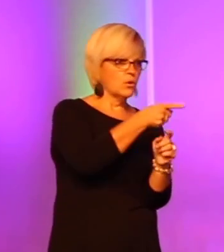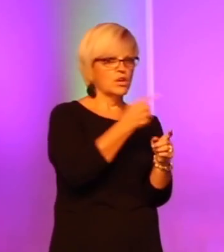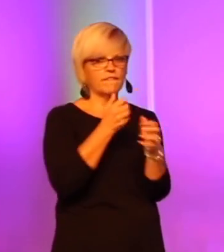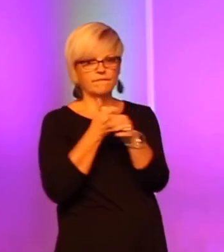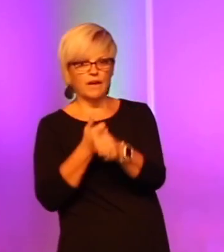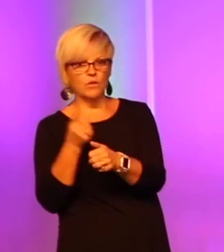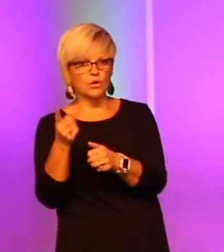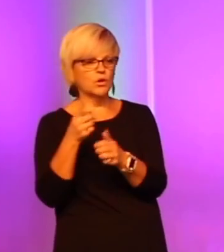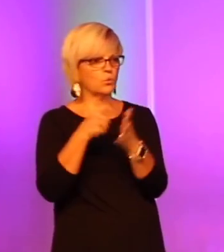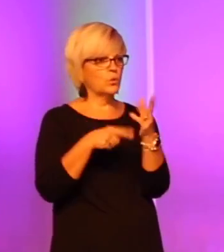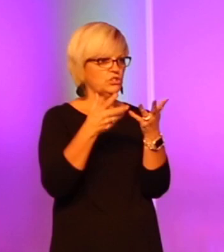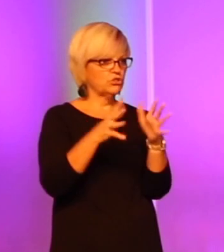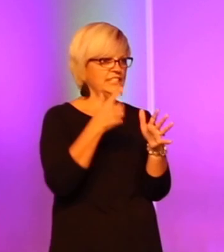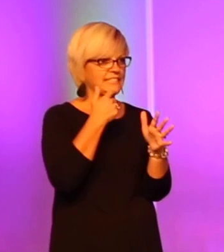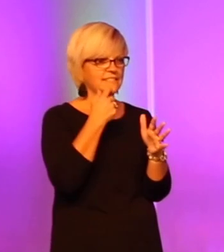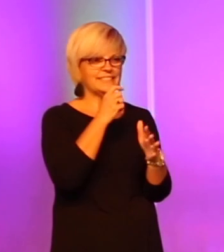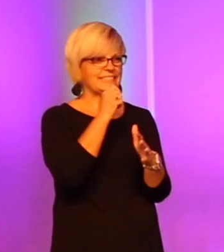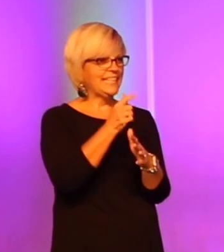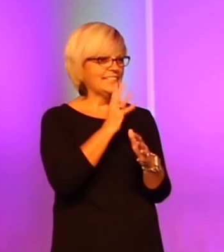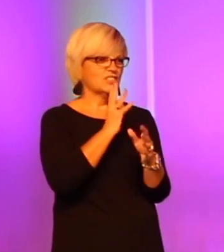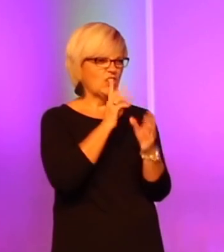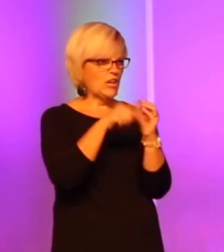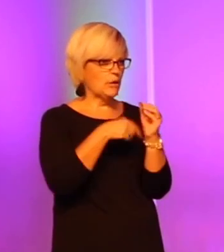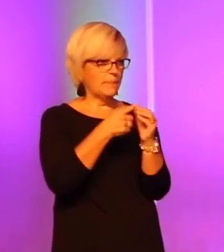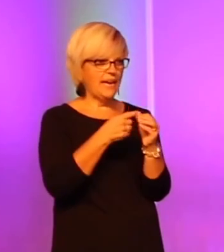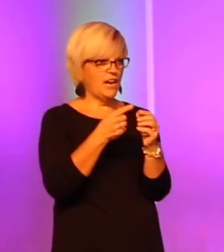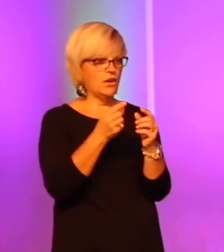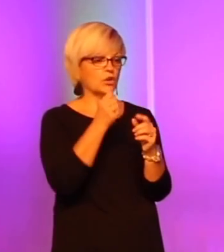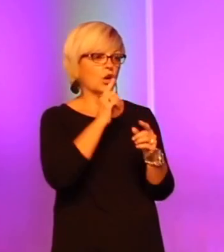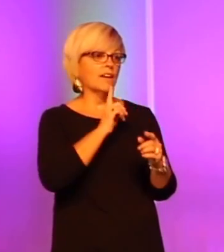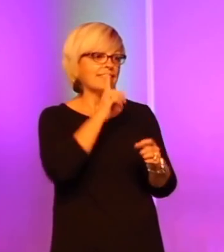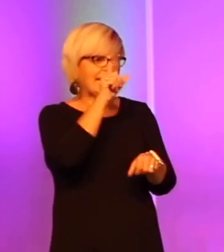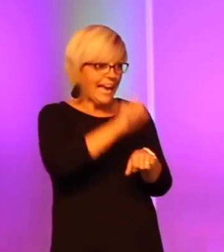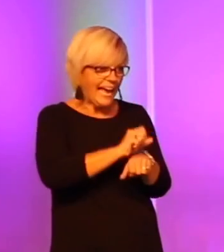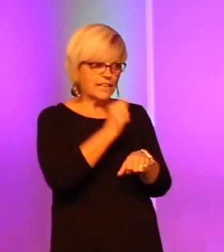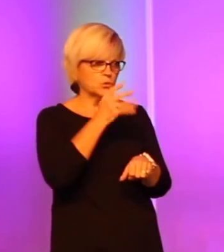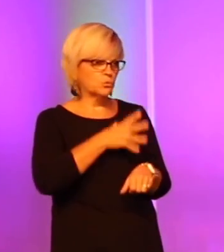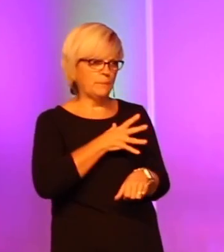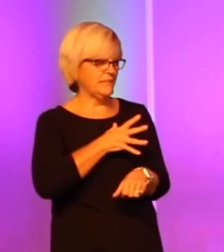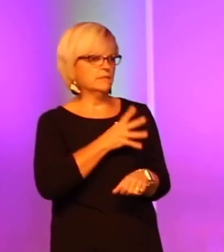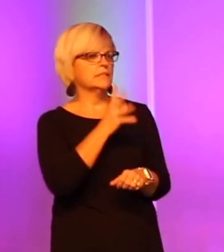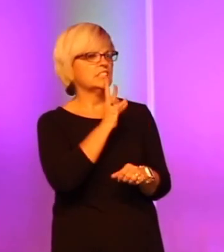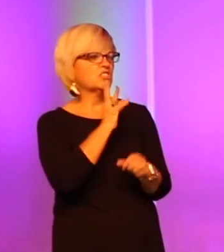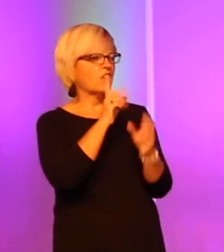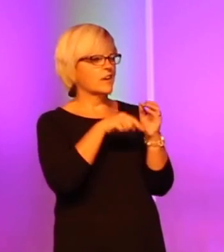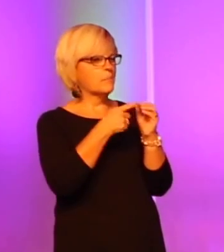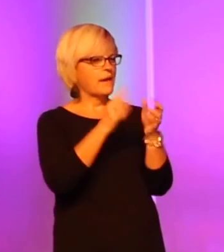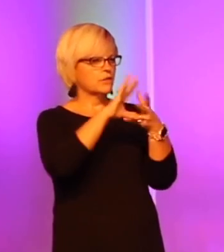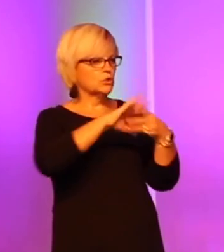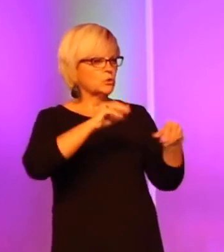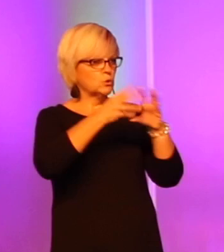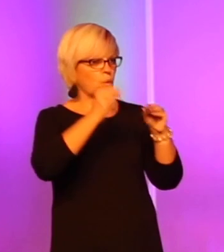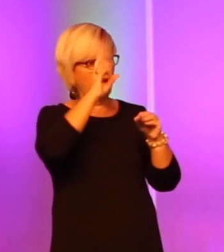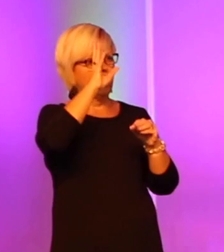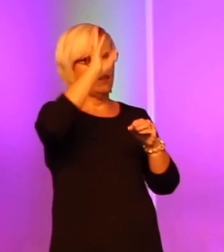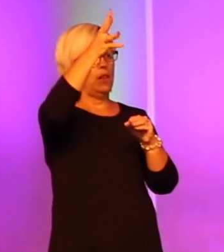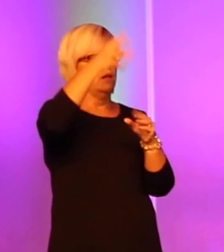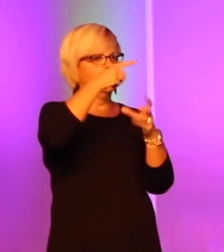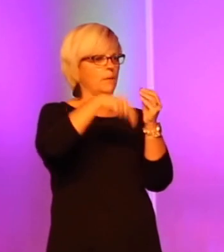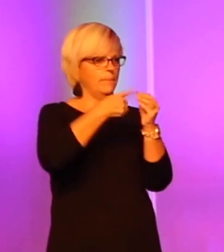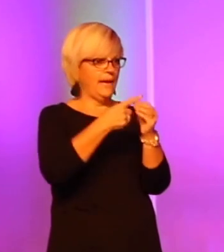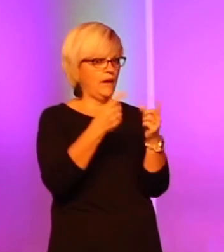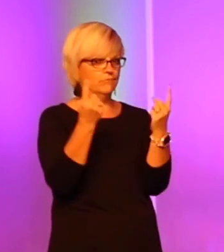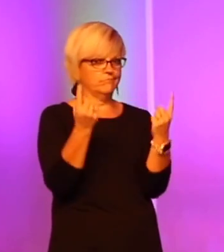about a woman. He's talking about these 2 allegorical women, Wisdom and Folly. Now, it makes sense that Solomon would use women as an